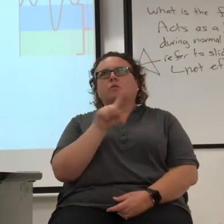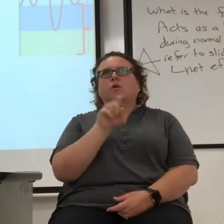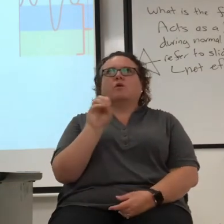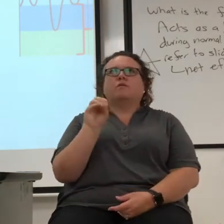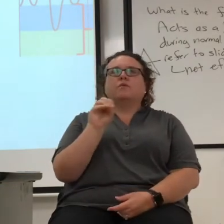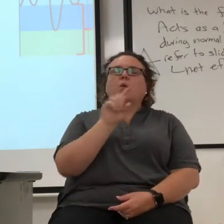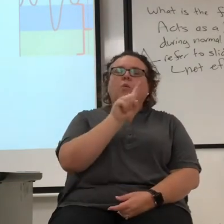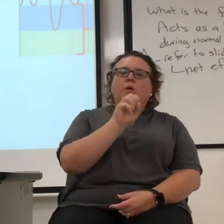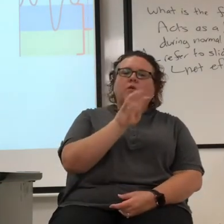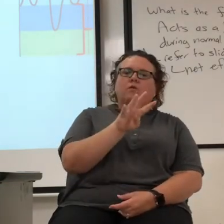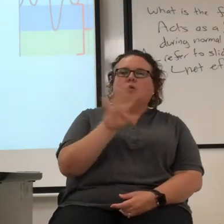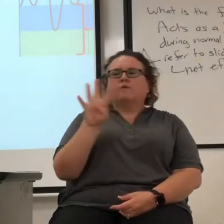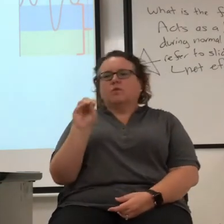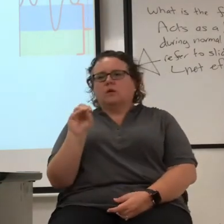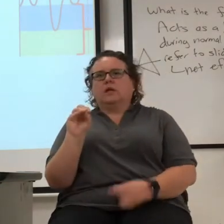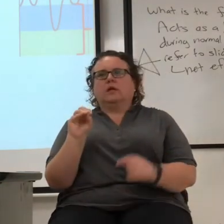40.